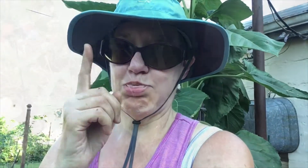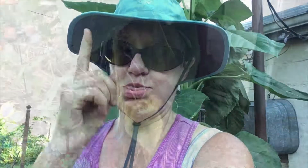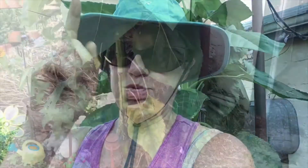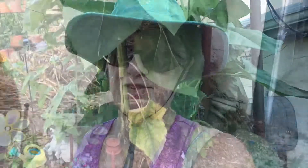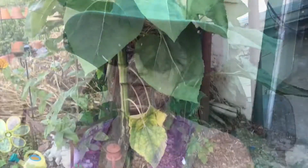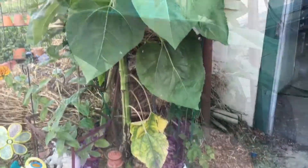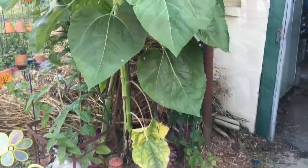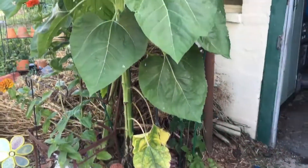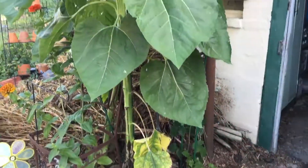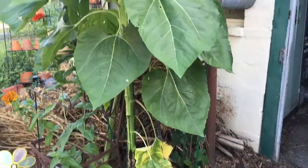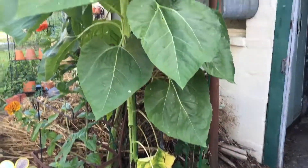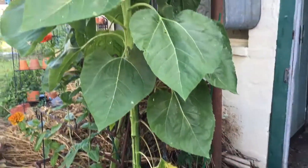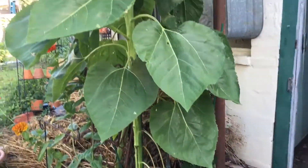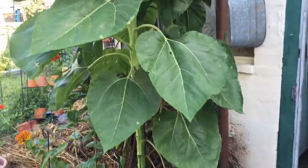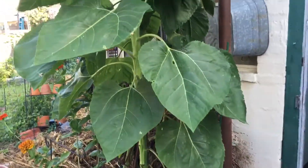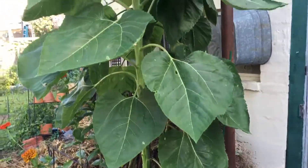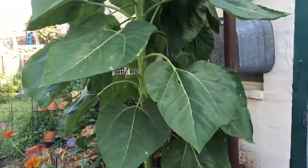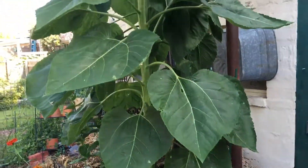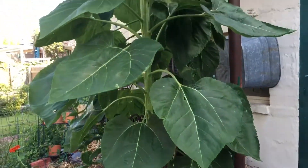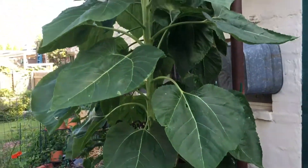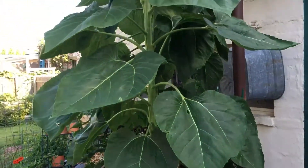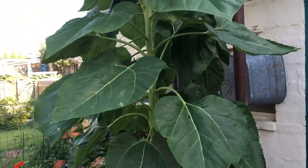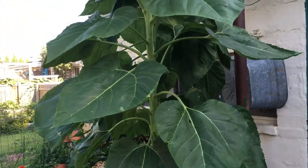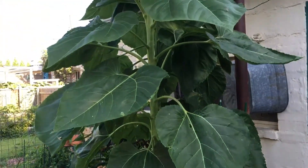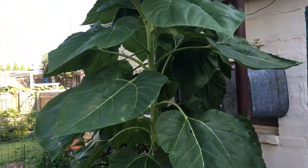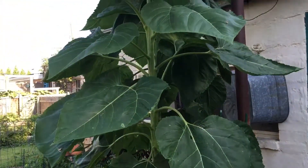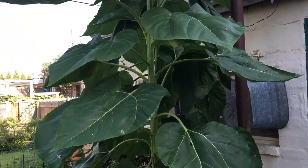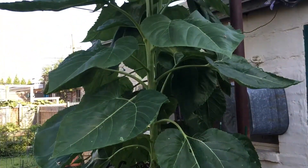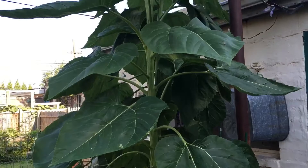tall sunflower, how beautiful it is.